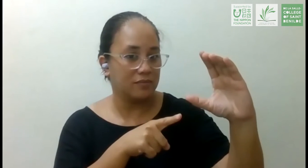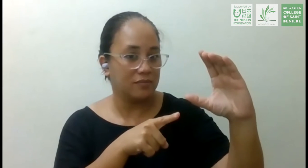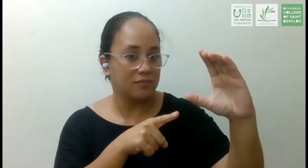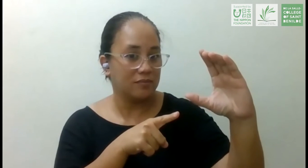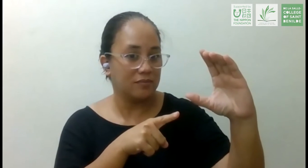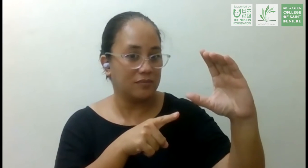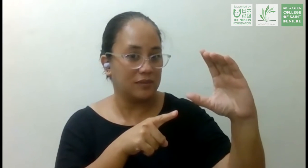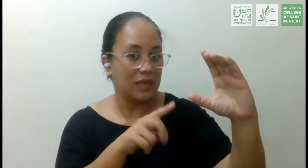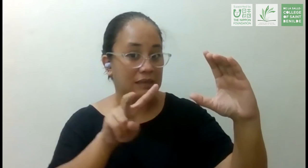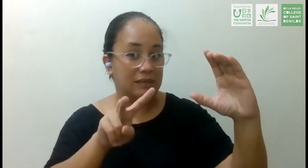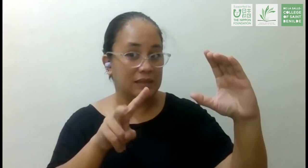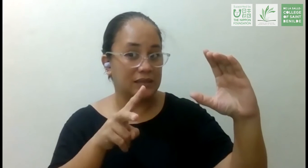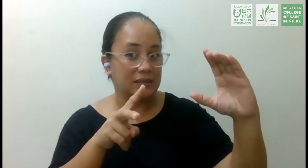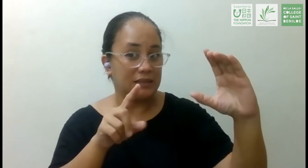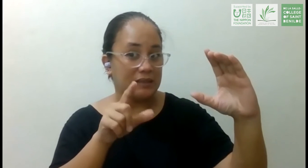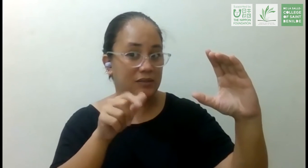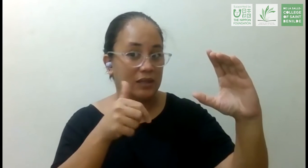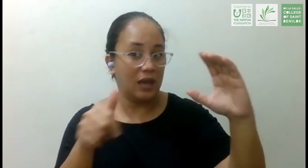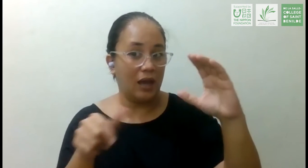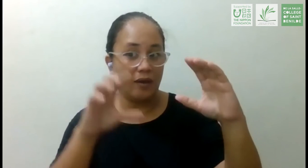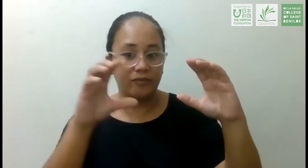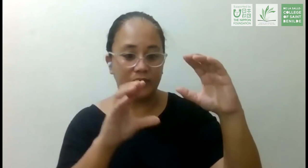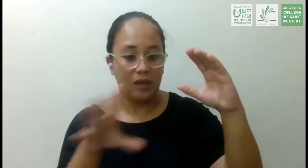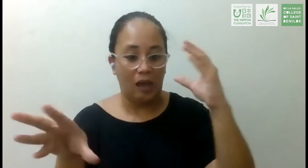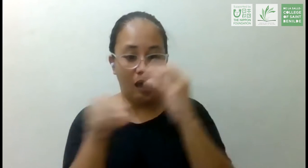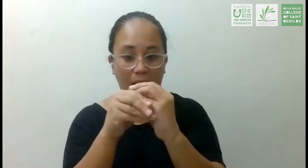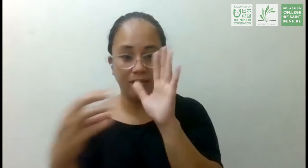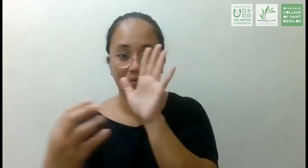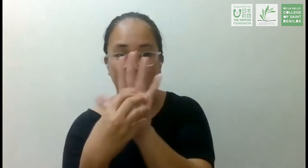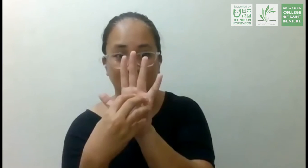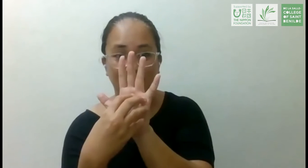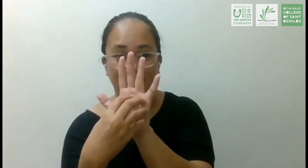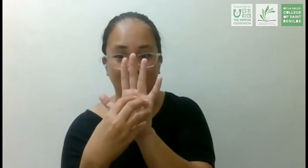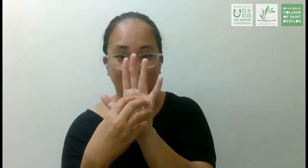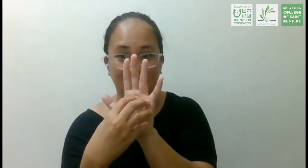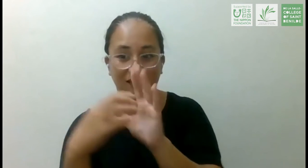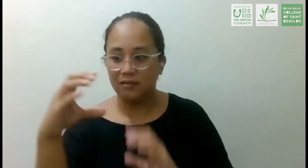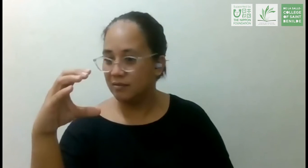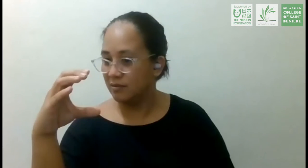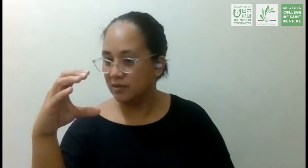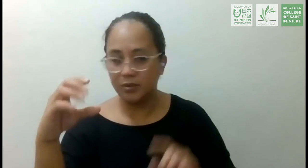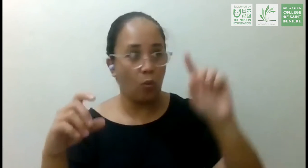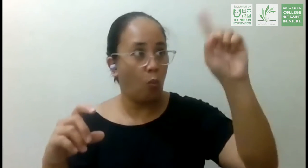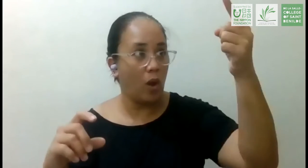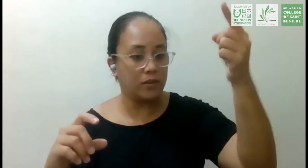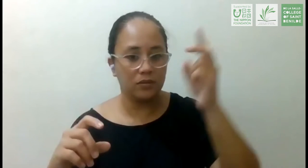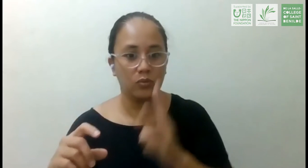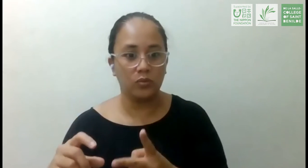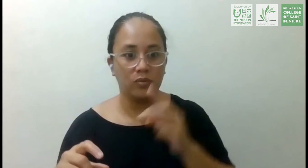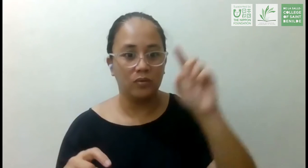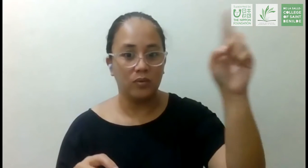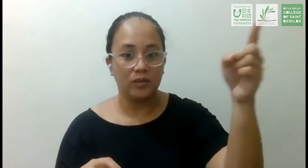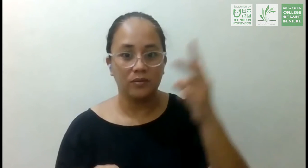And then to the side of this, you insert another picture like this. And then 1, 2, 1, 2.